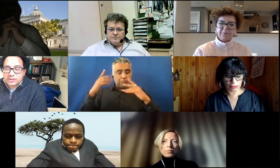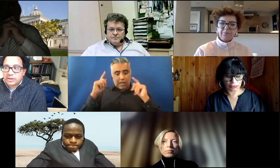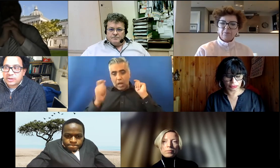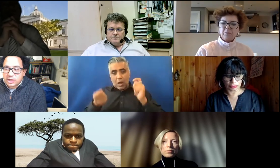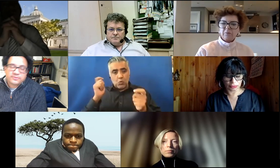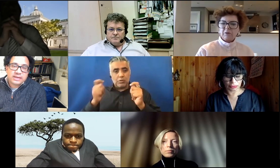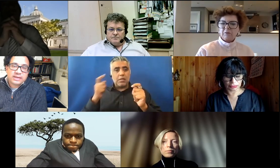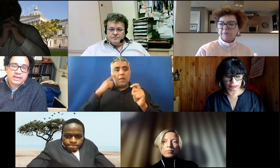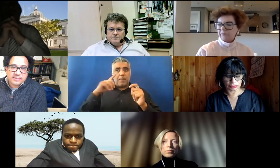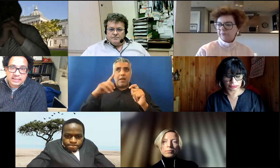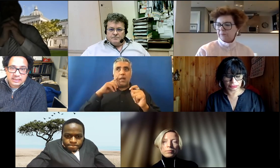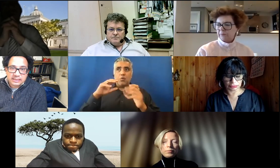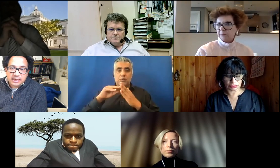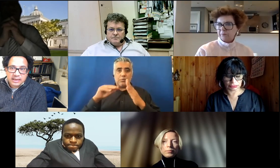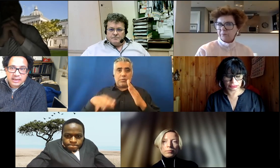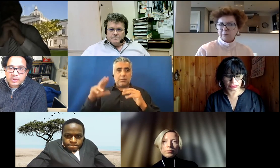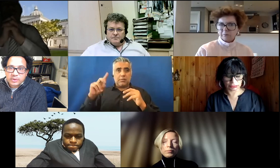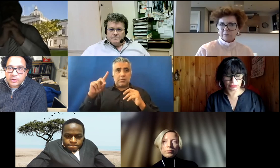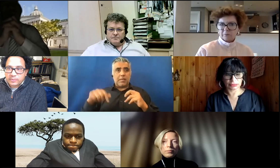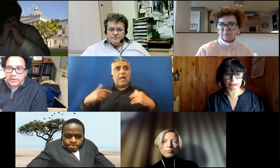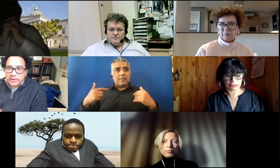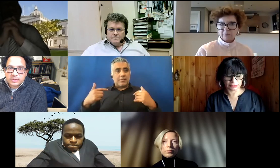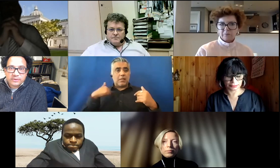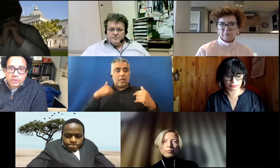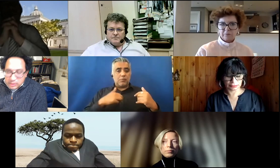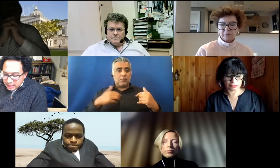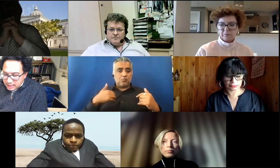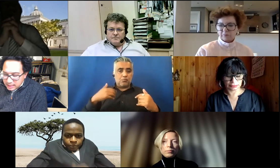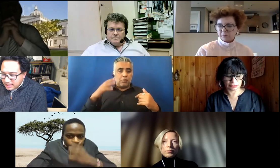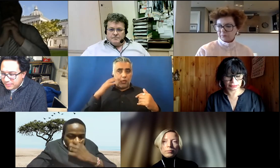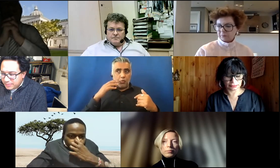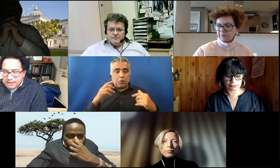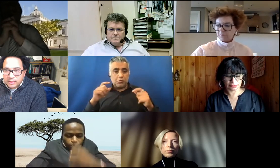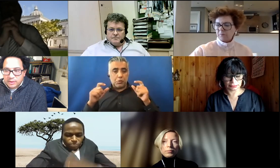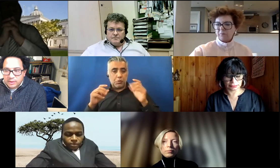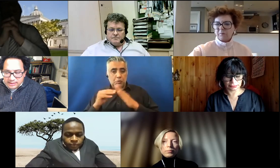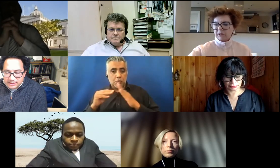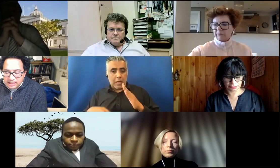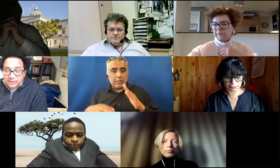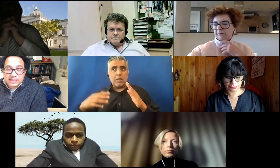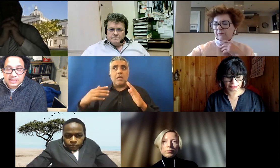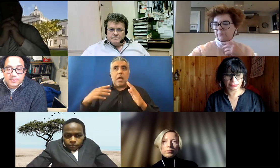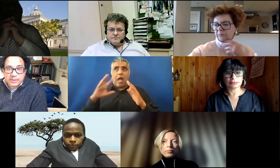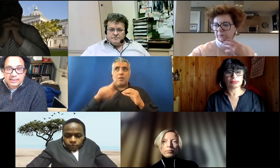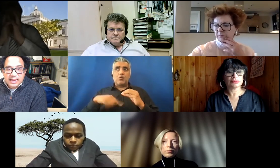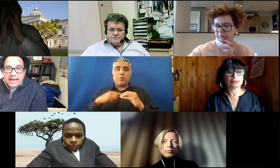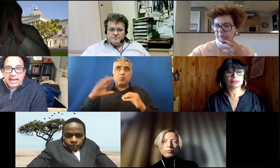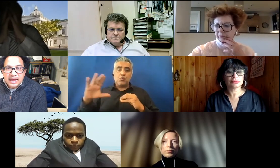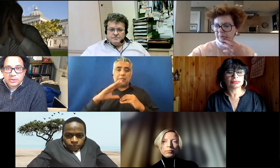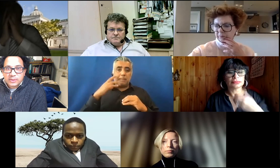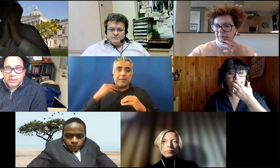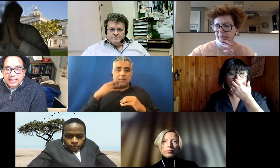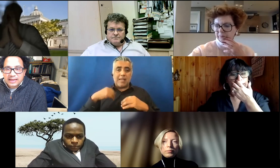to adjust for that disability. So we have heard previously of a student, Will, telling about his experience. And